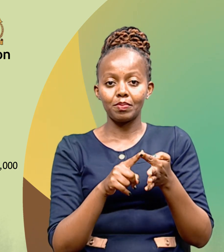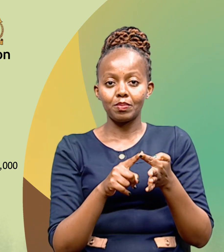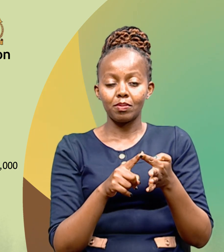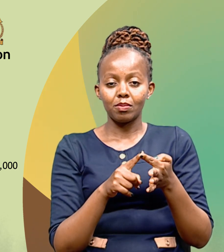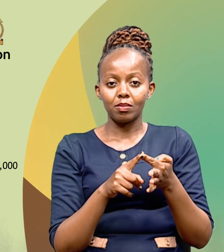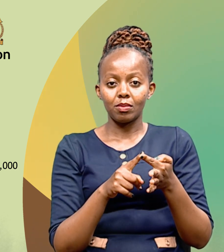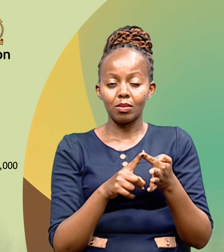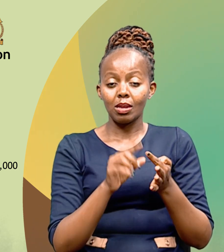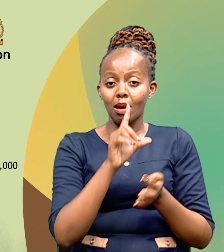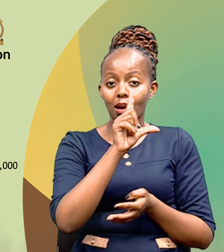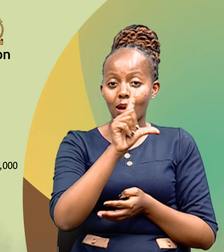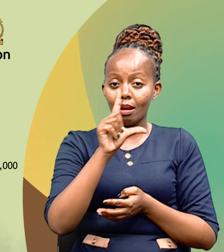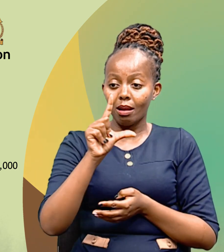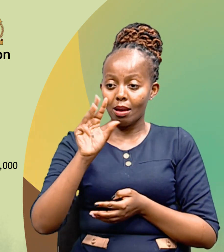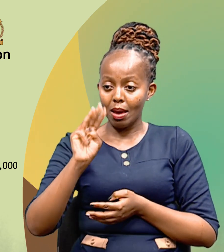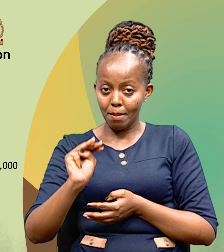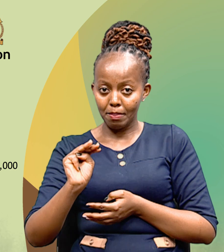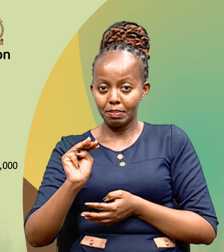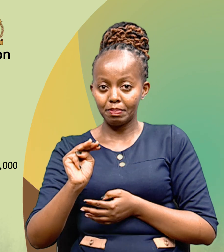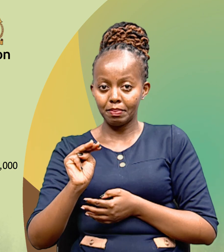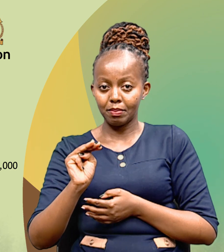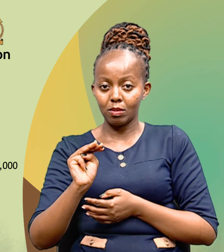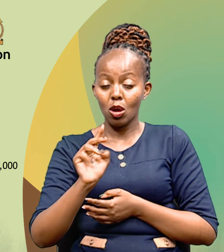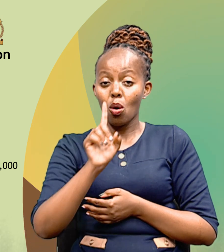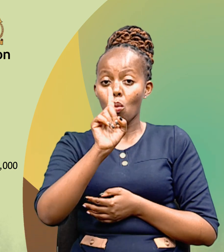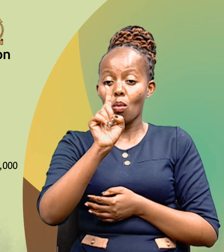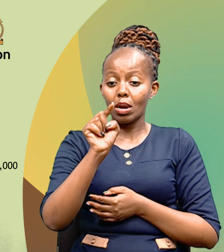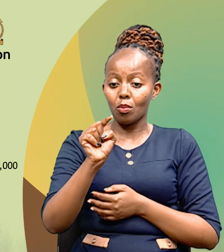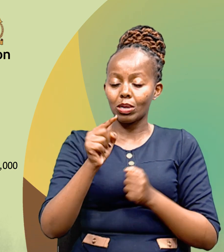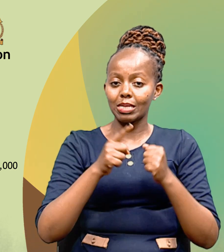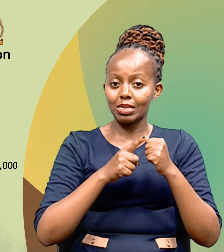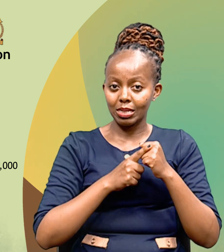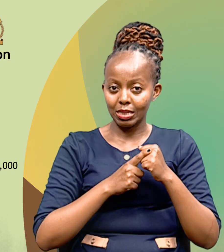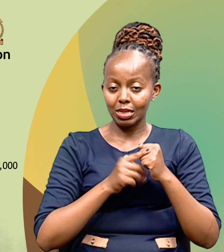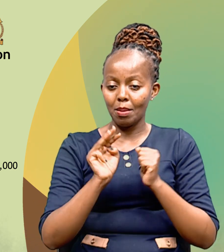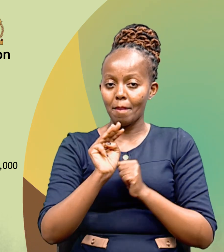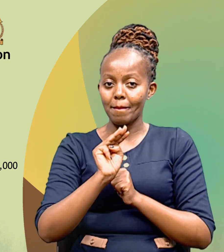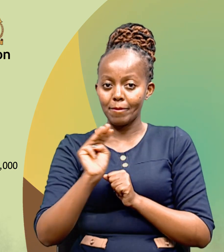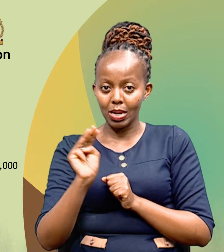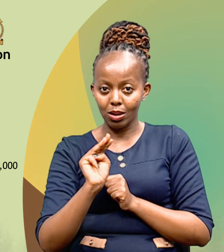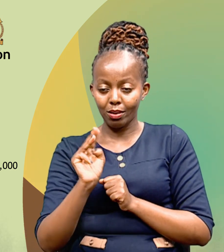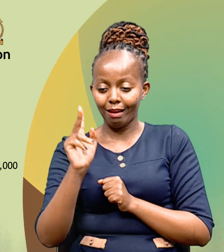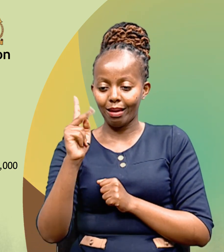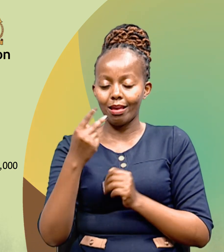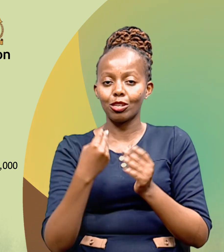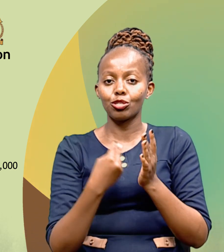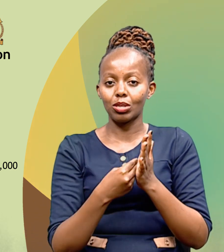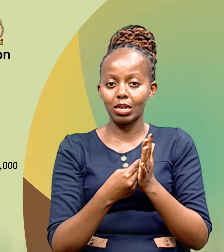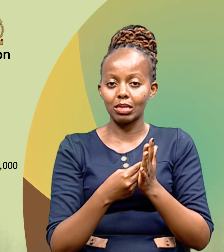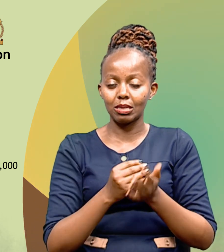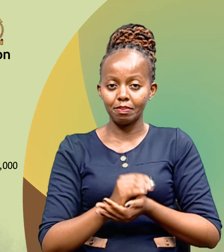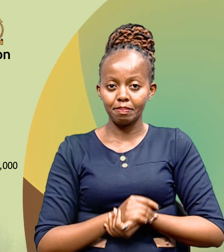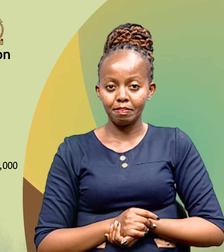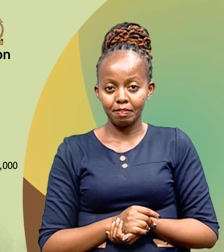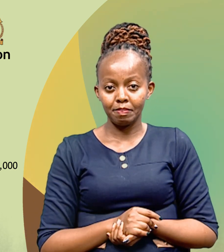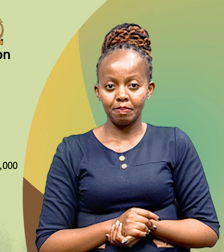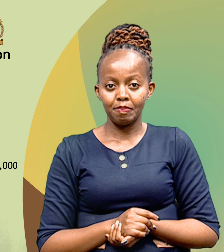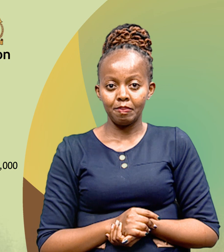and LLM for 1.6 million Kenyan shillings.